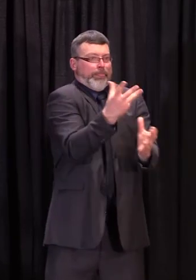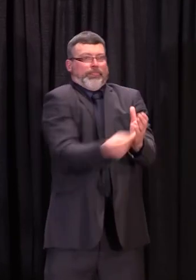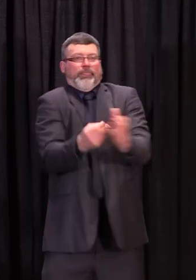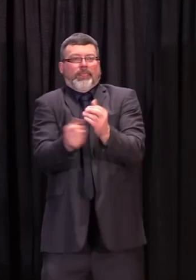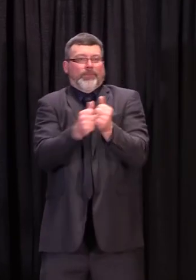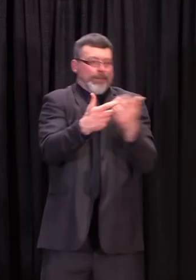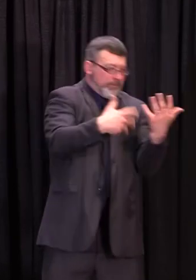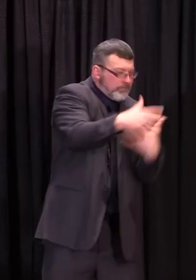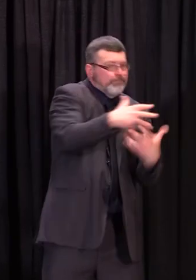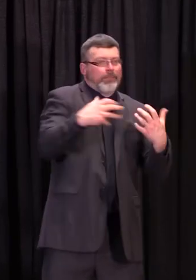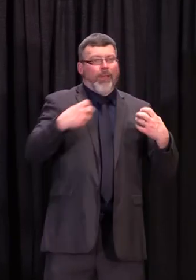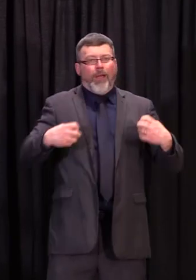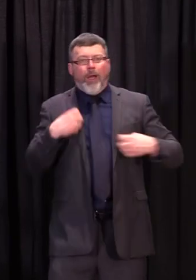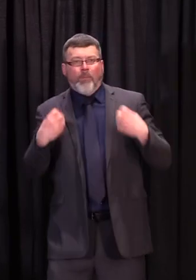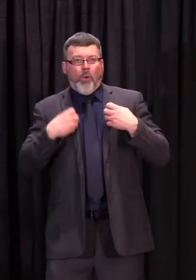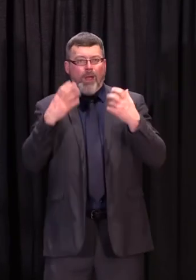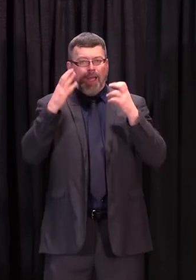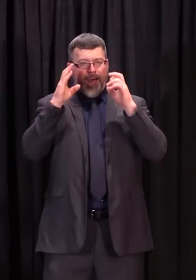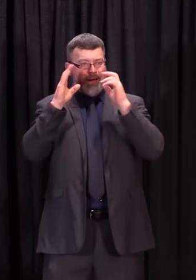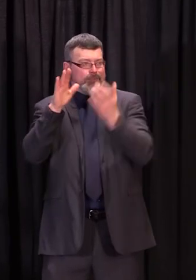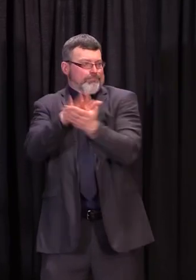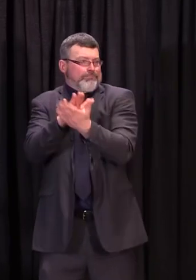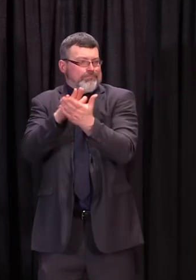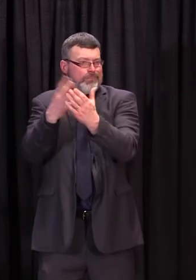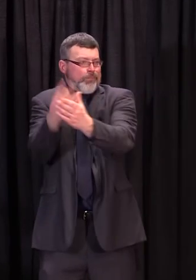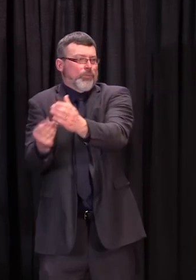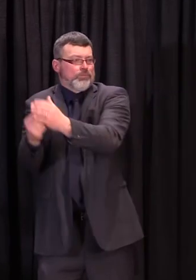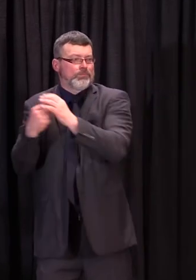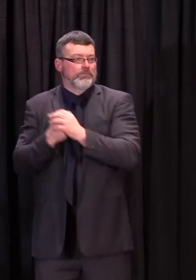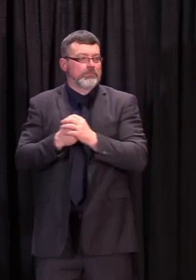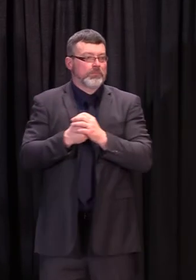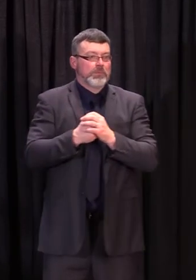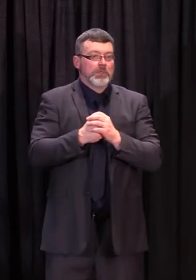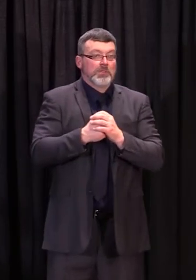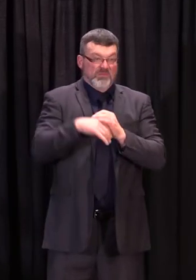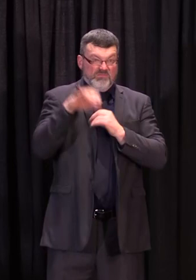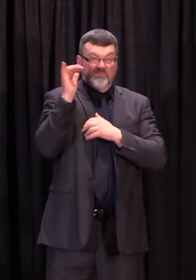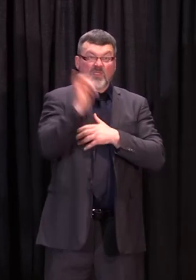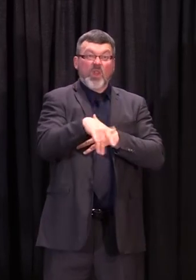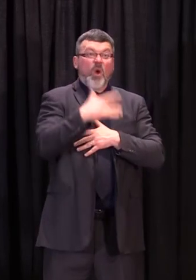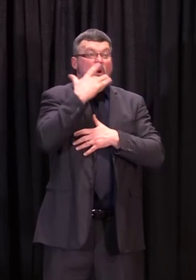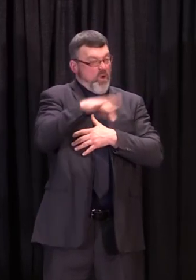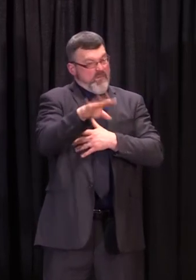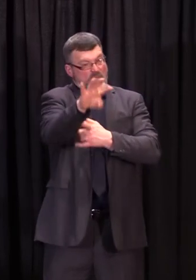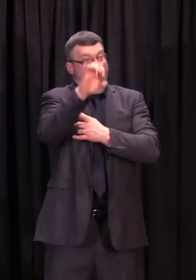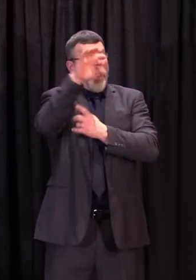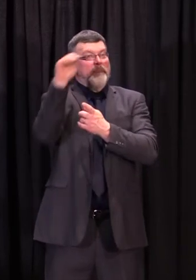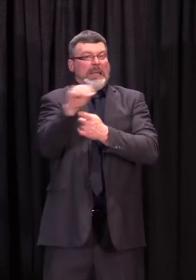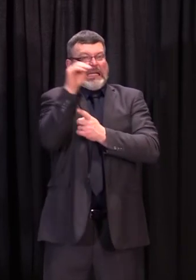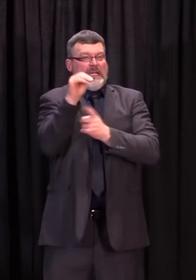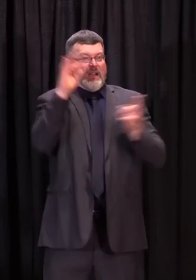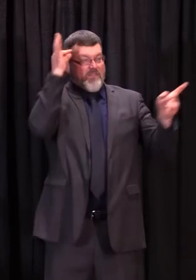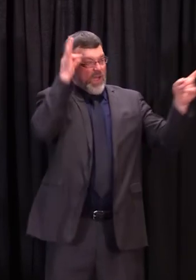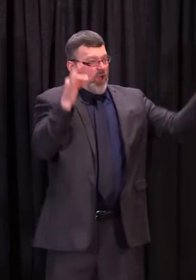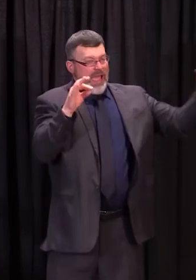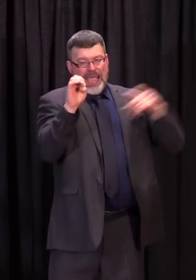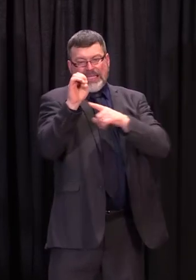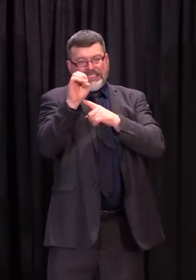Fortunately, nearly $400 million in federal ESSER funds have been dedicated to pre-K through